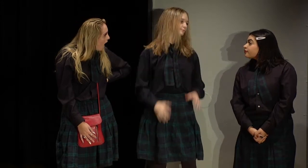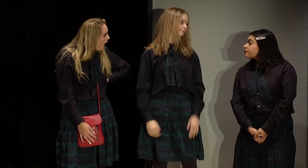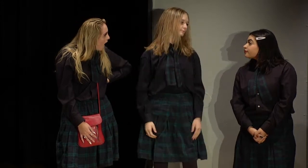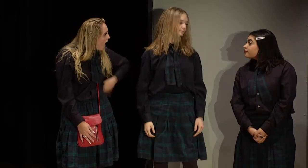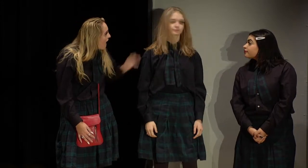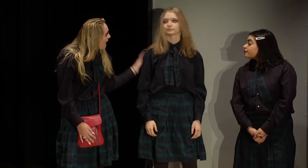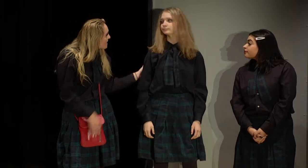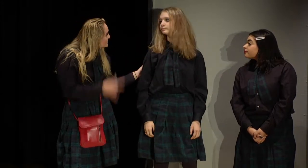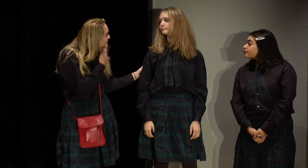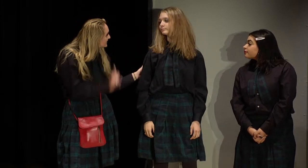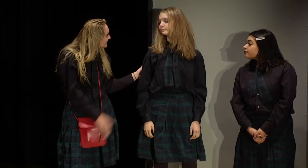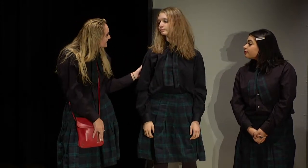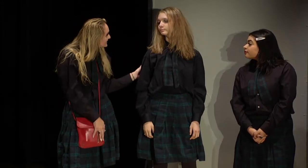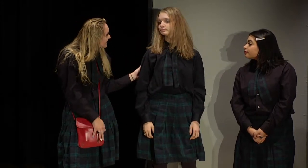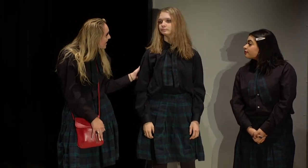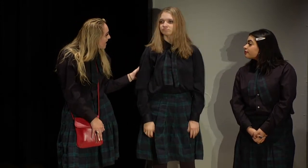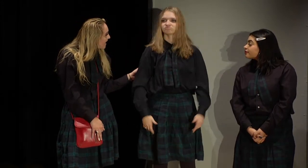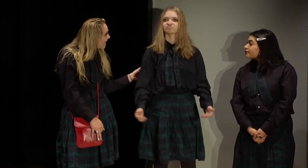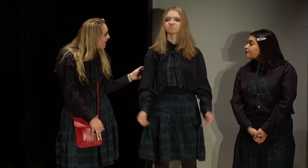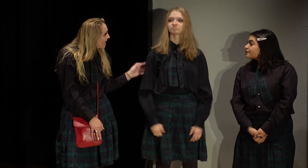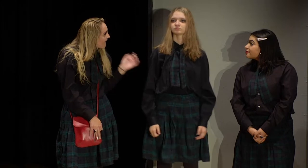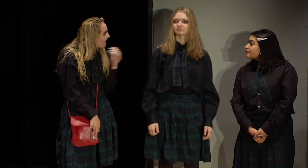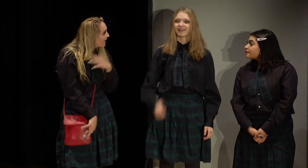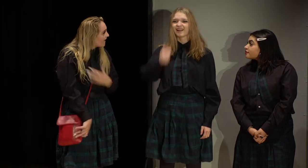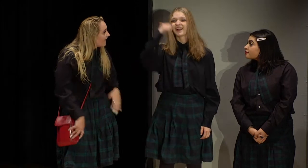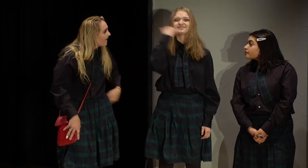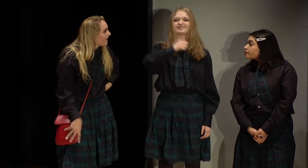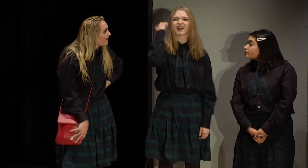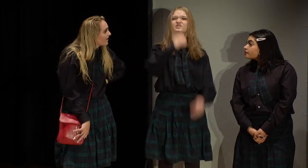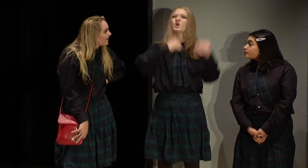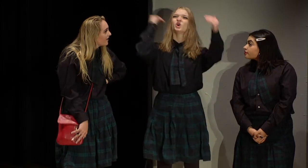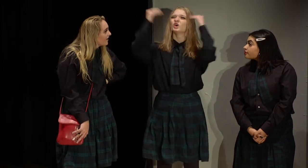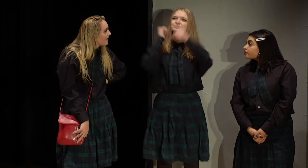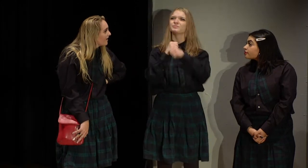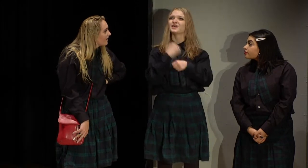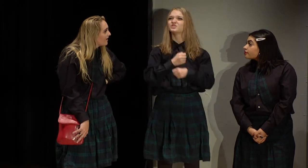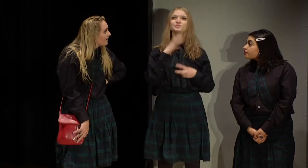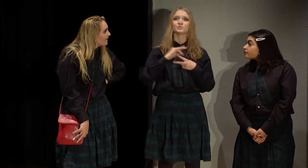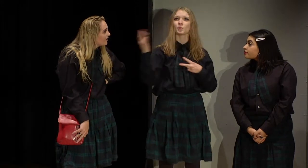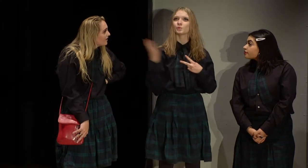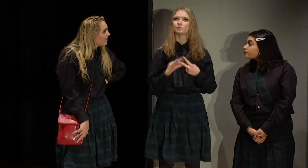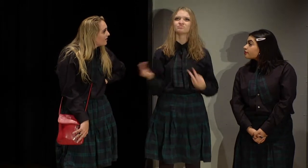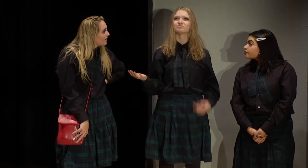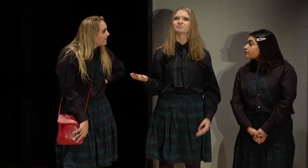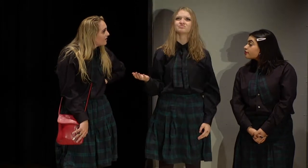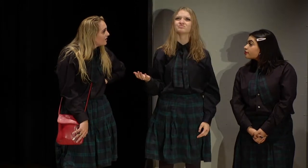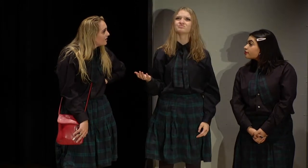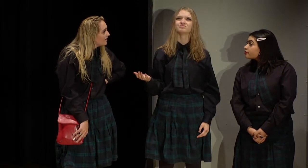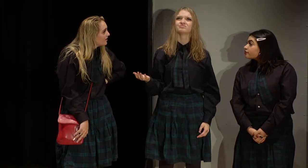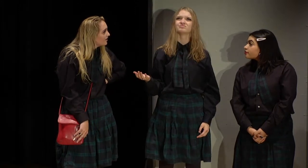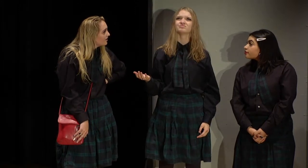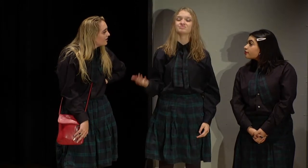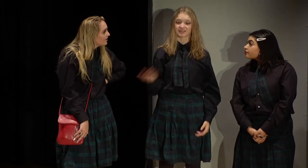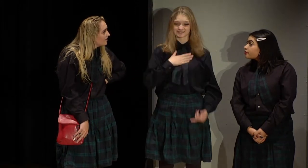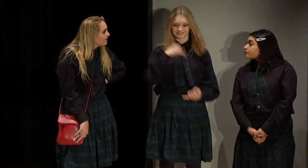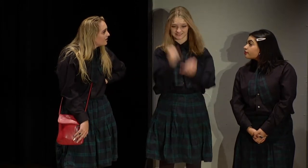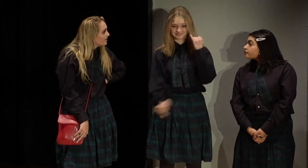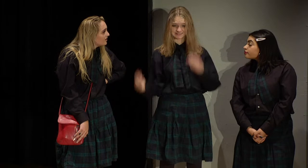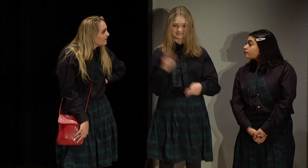I hacked in to the physics teacher's computer. Every day, all the adults are always making